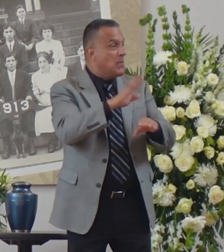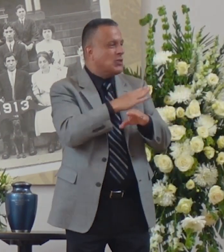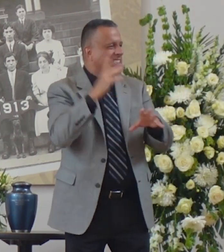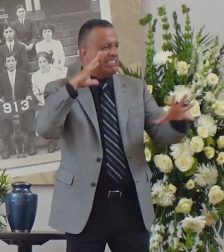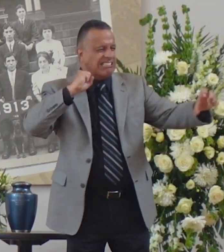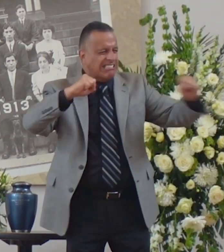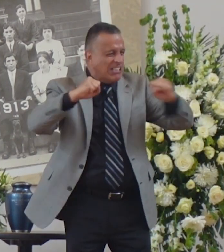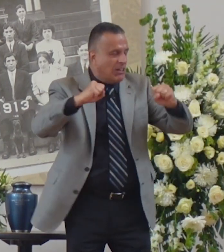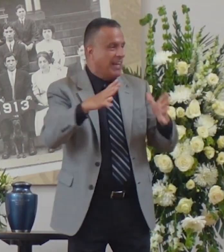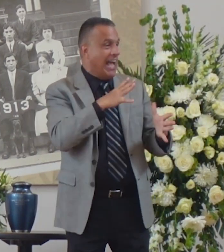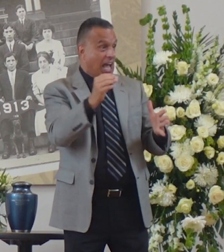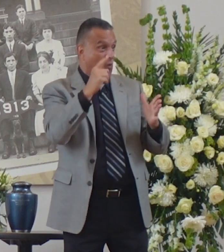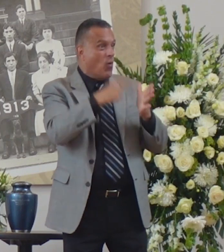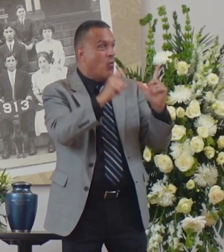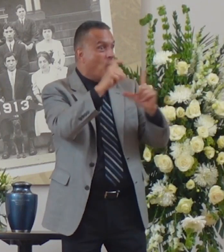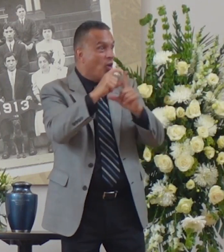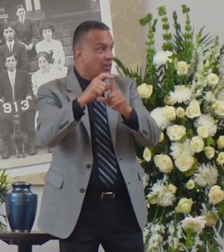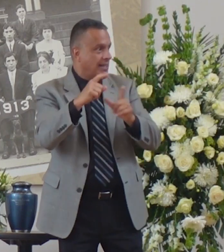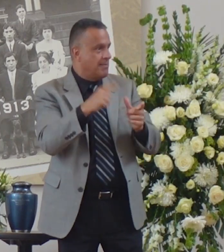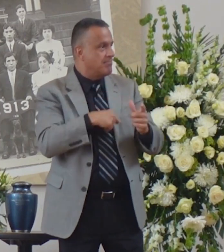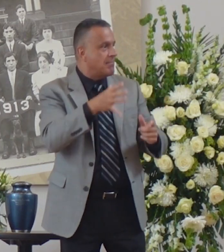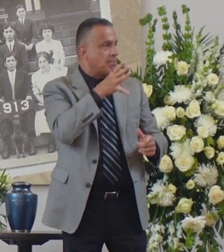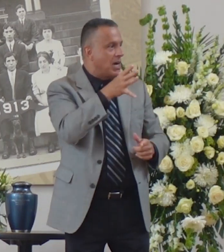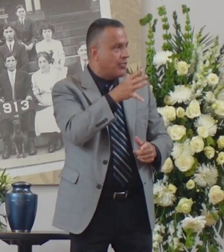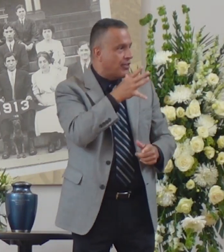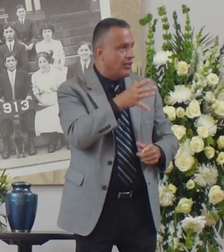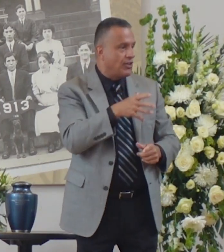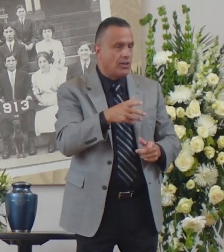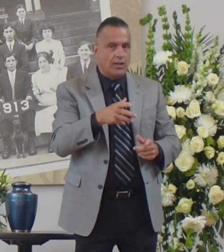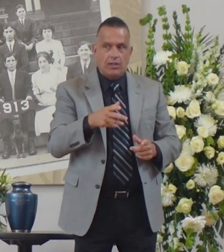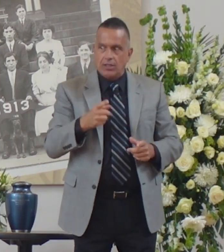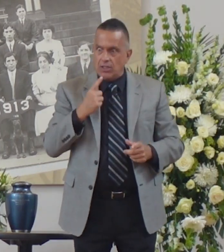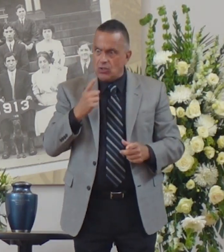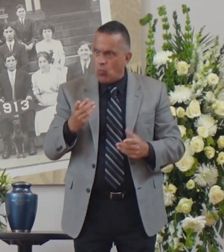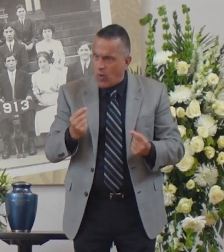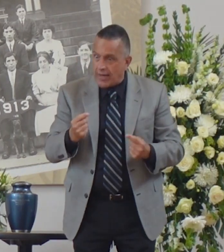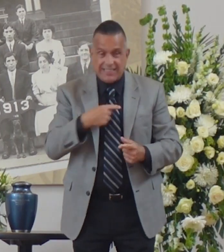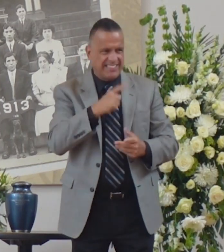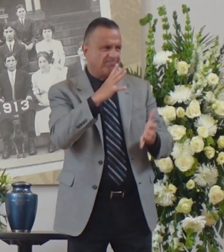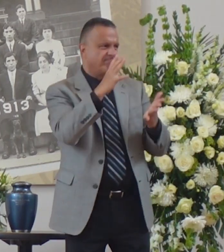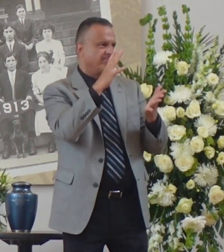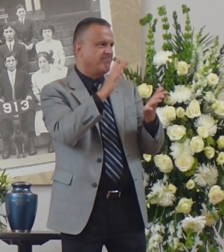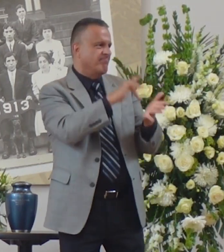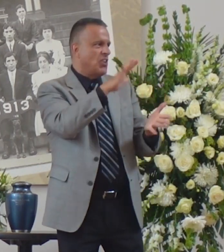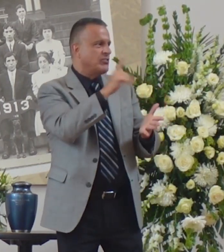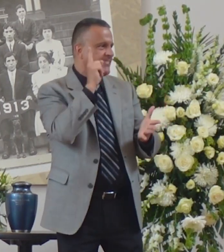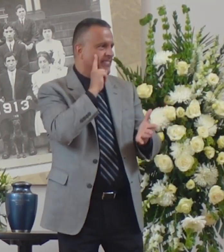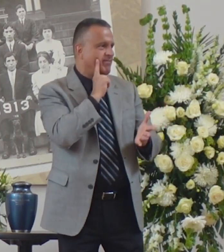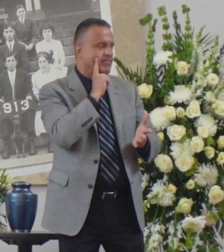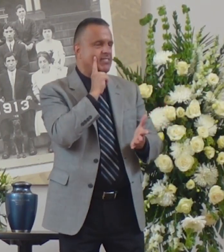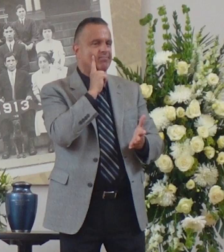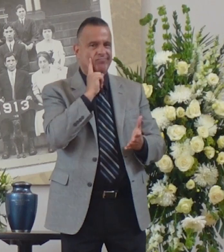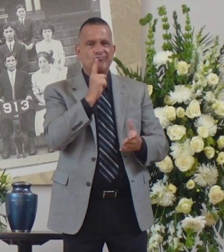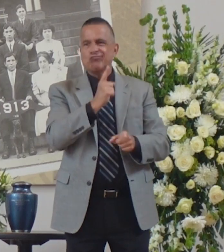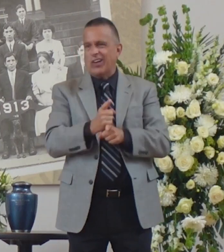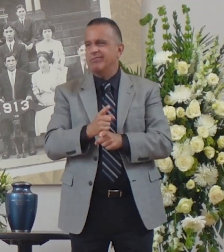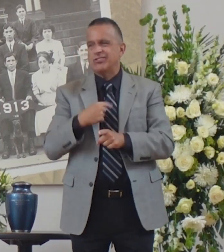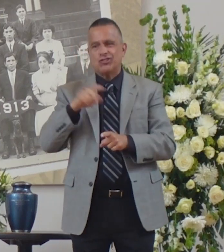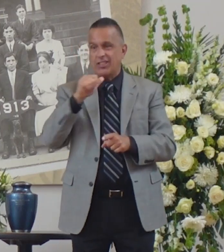cross that I took advantage of her deafness, and she was absolutely 100% right. Of course, this was completely